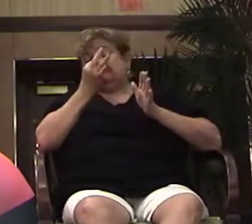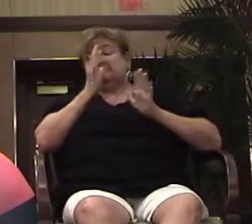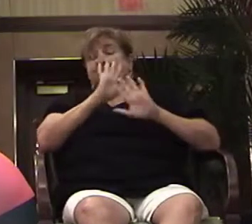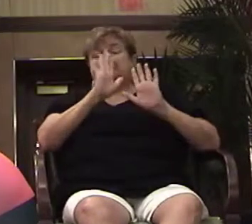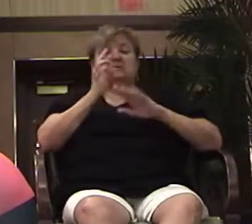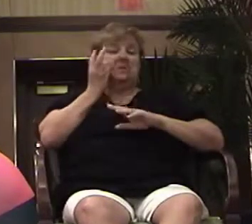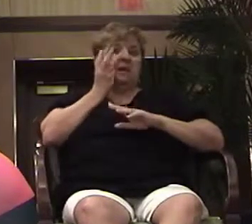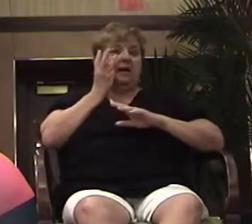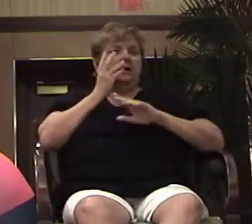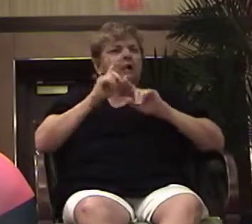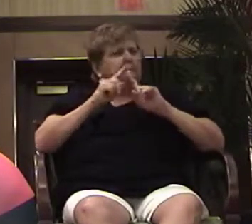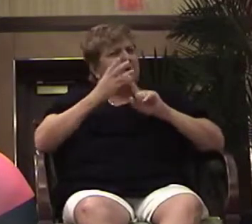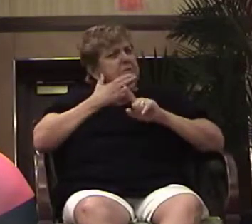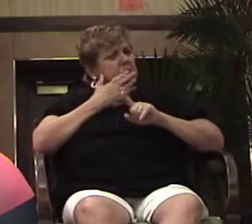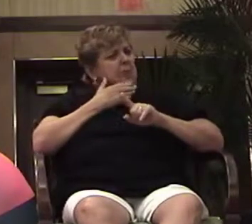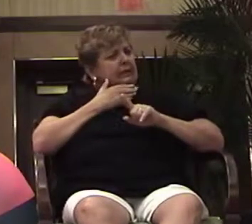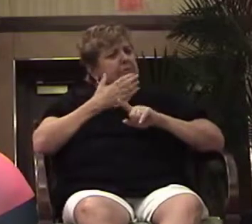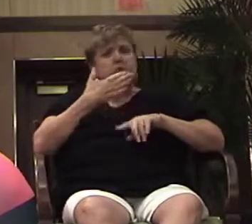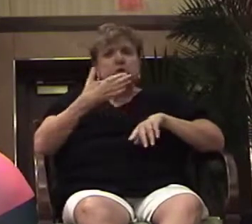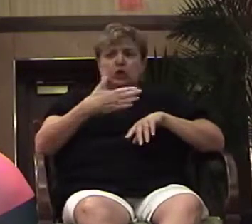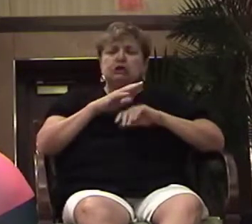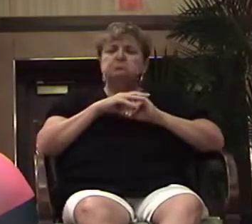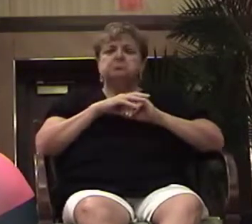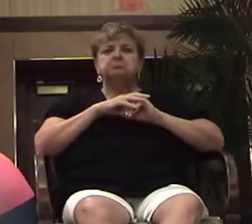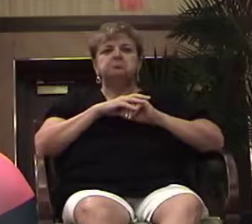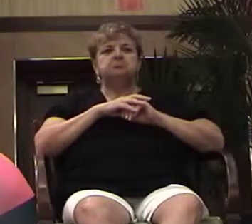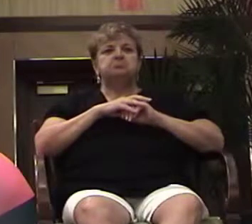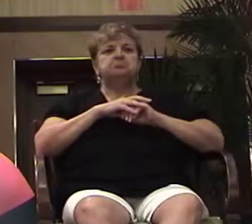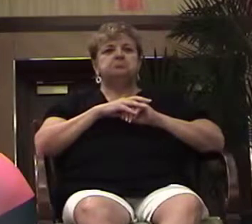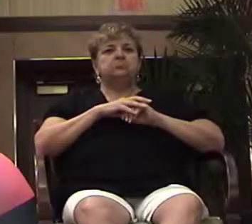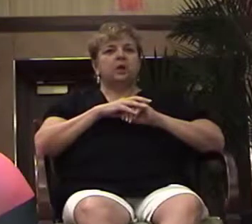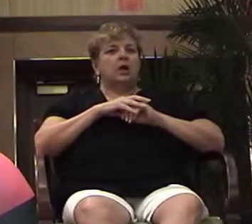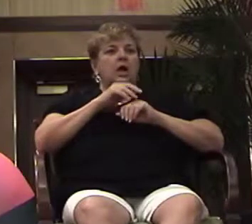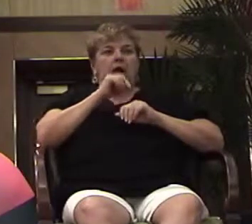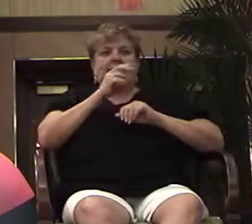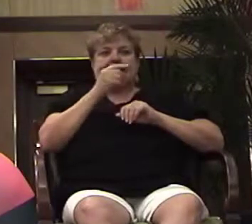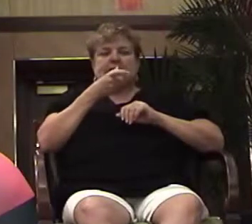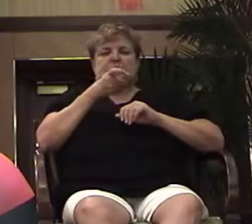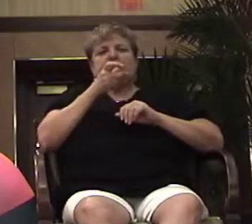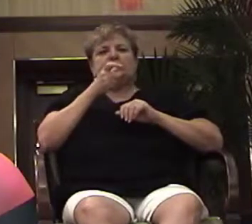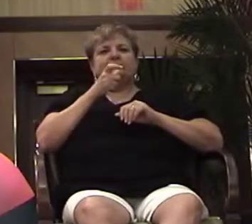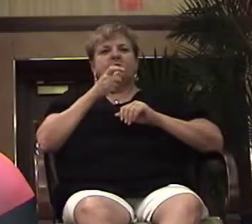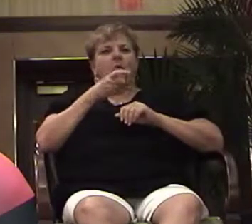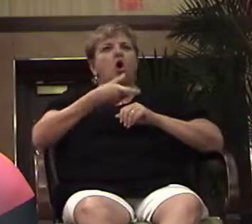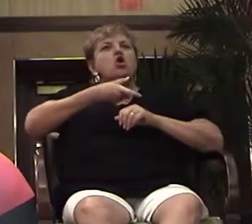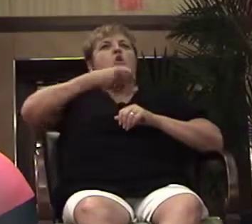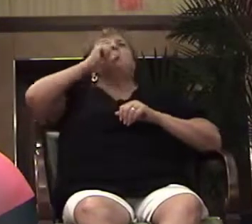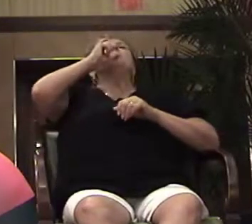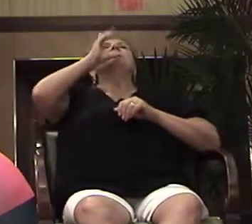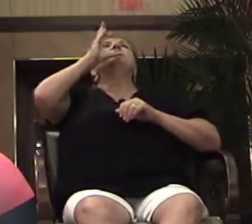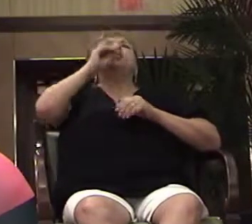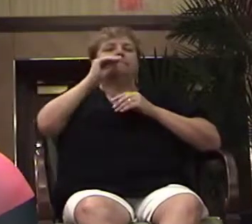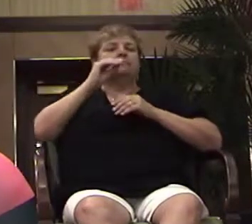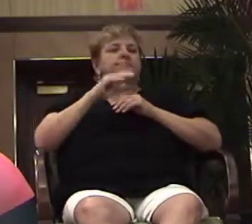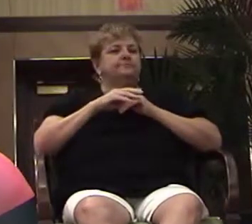was sweet and it was good. And I didn't sip mine, I drank mine down. See, I had